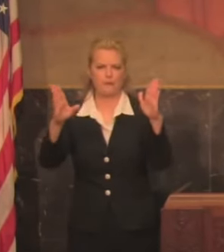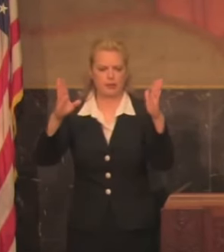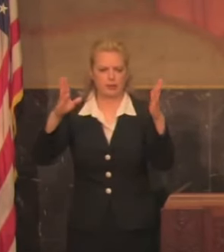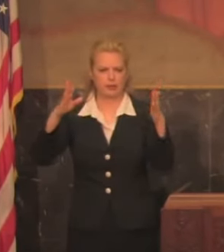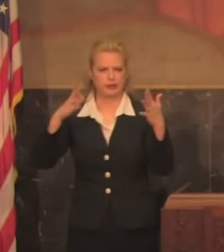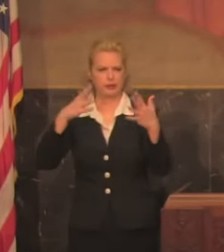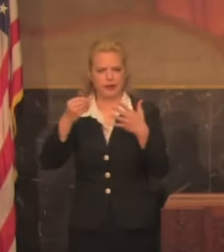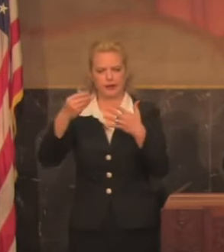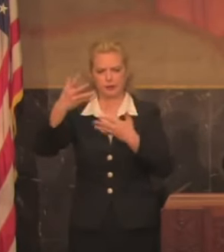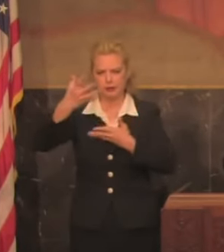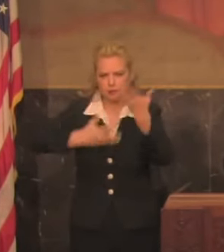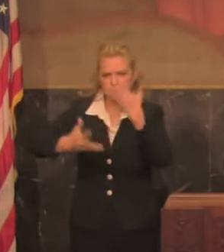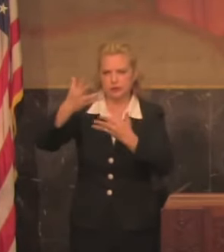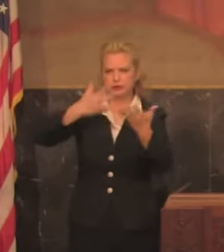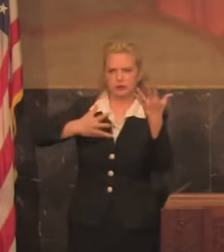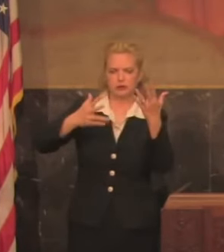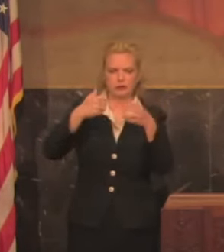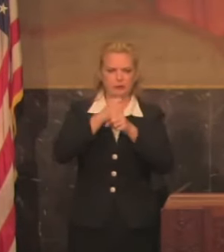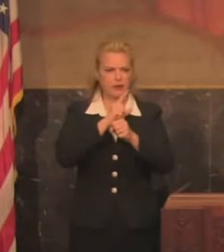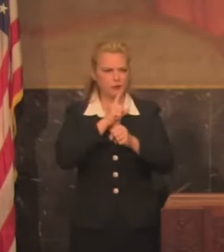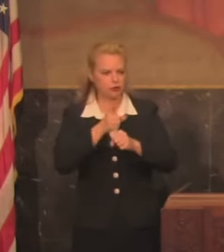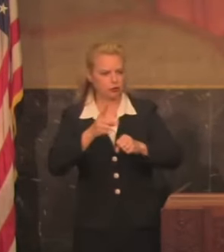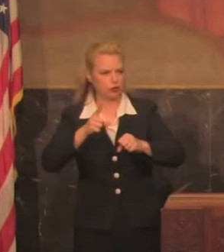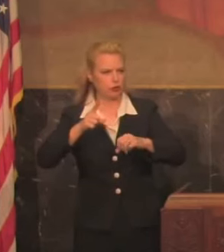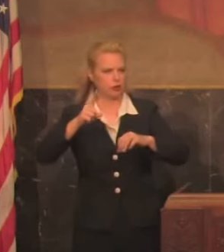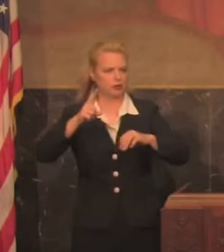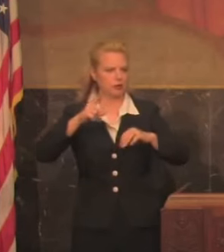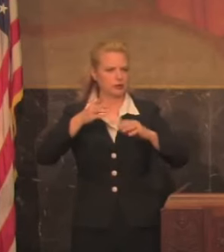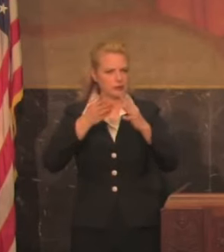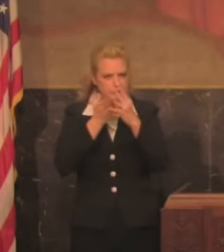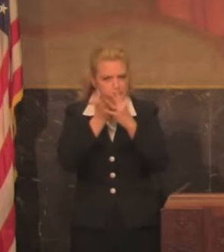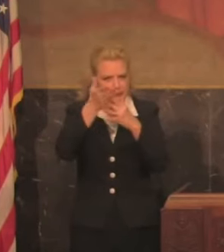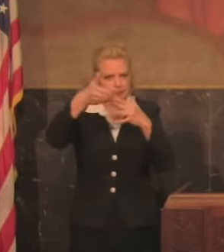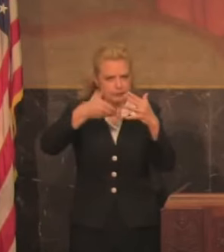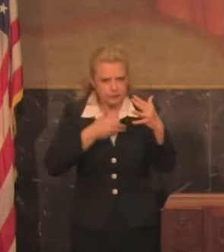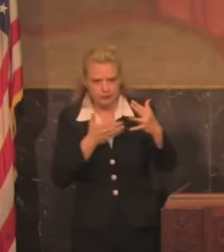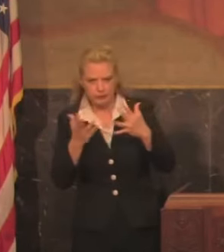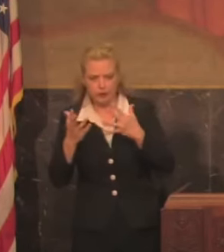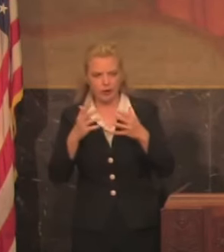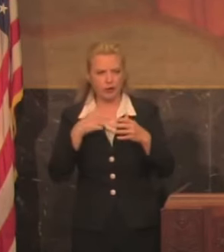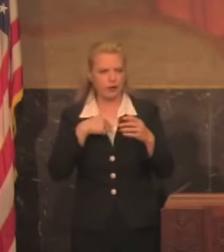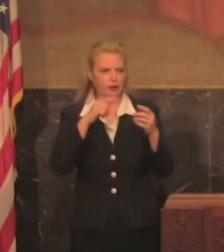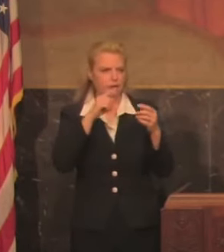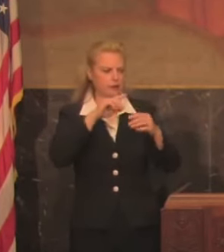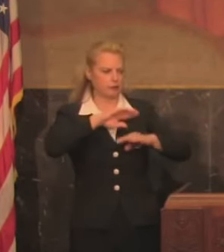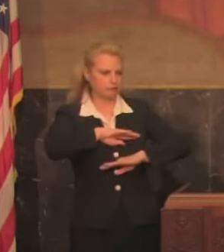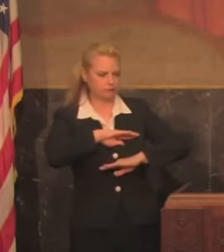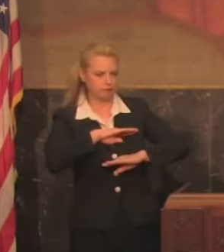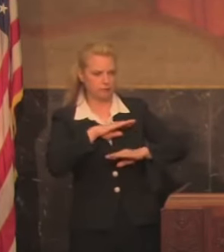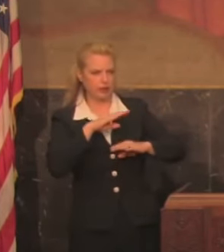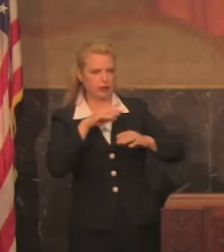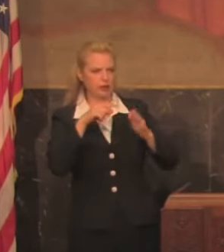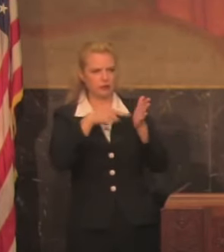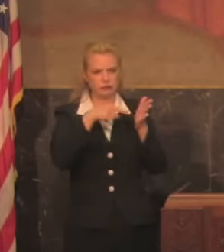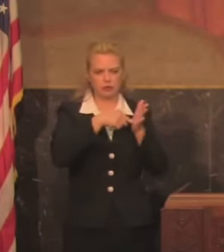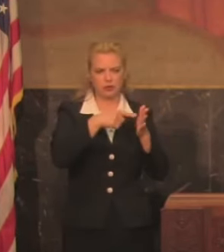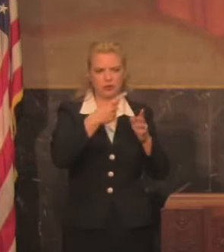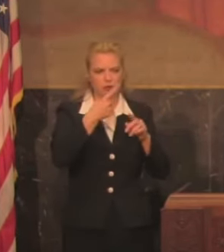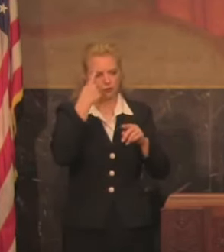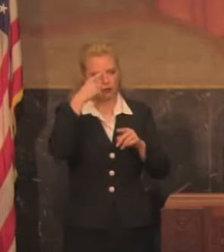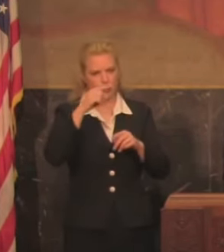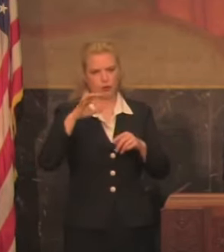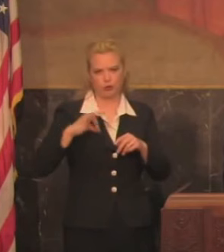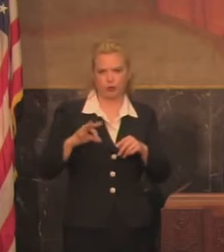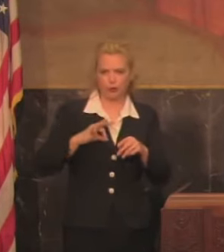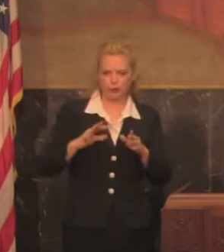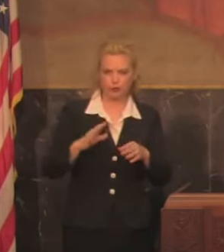meet our obligations and pay money to creditors and vendors and so forth. You've also heard us